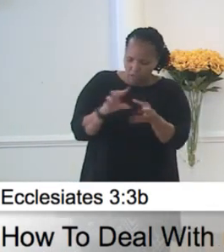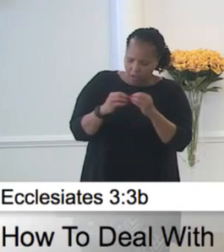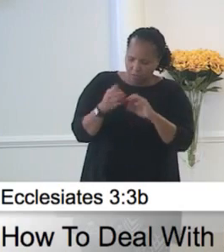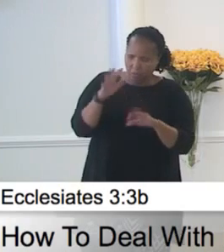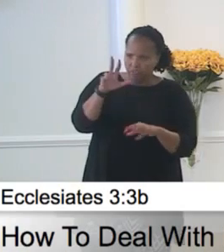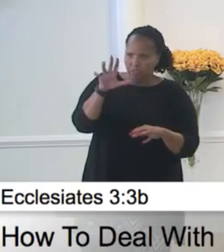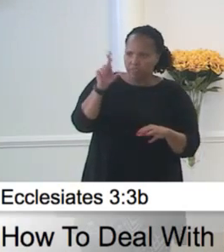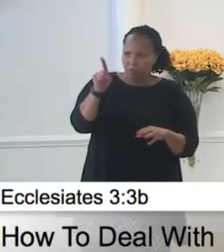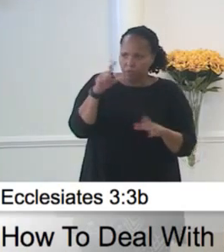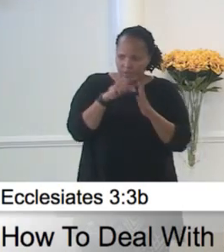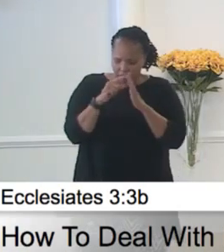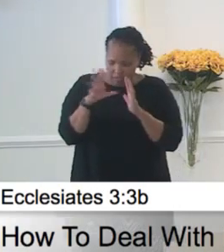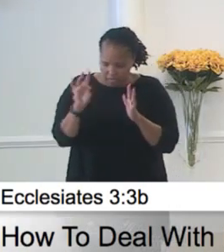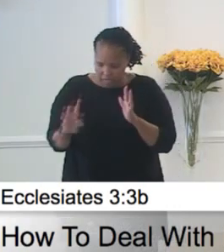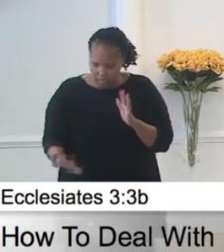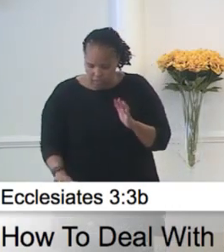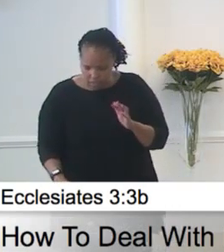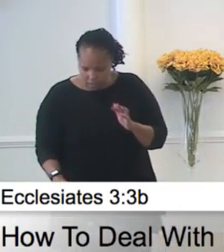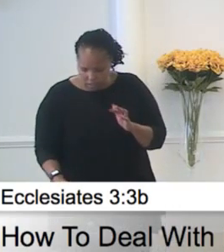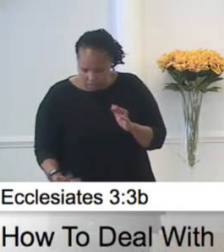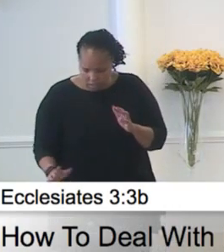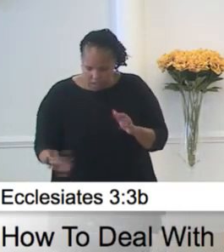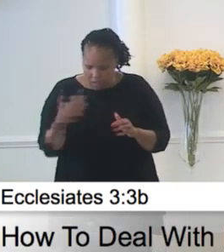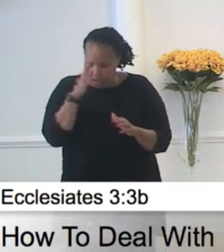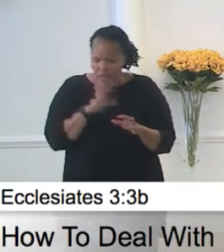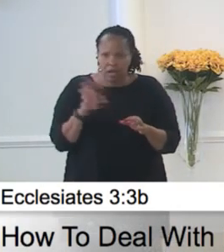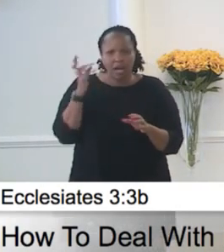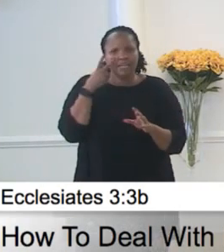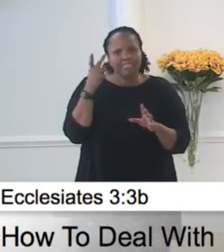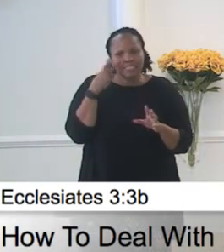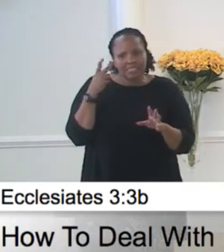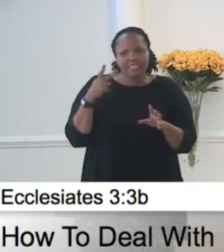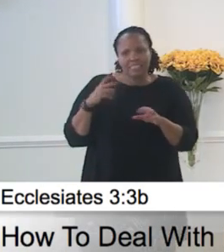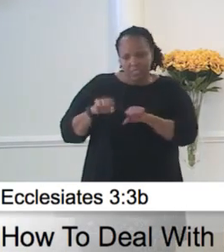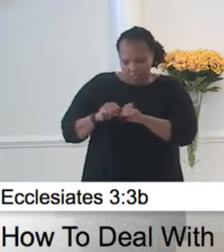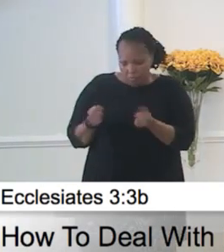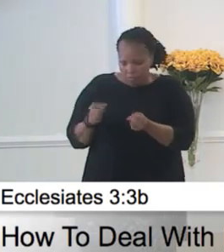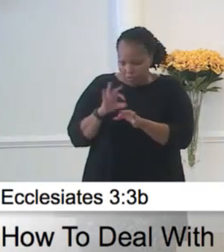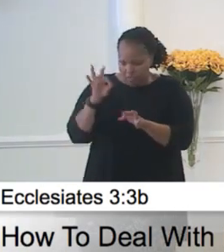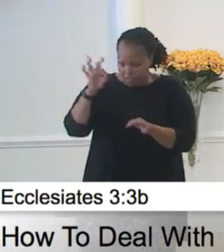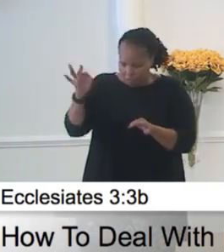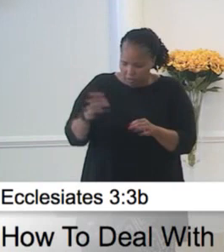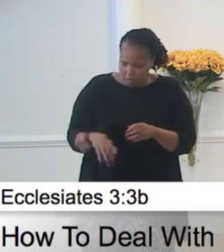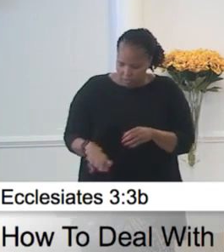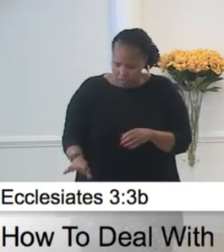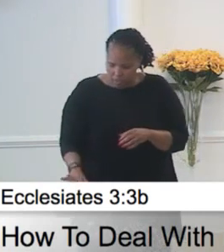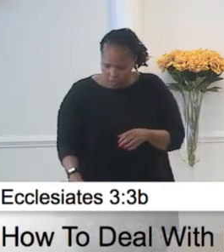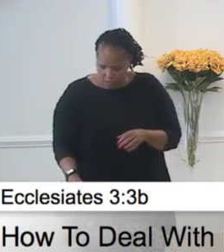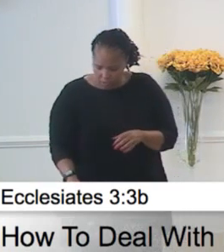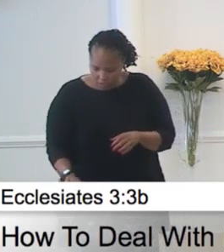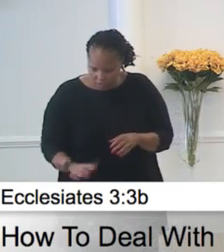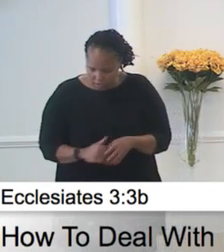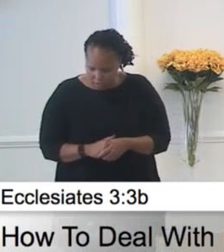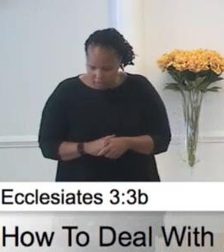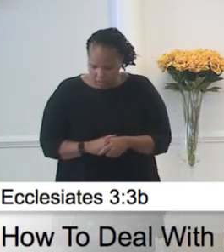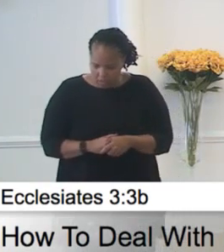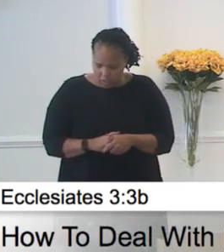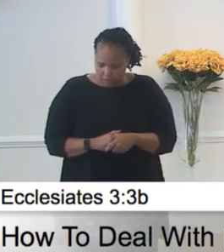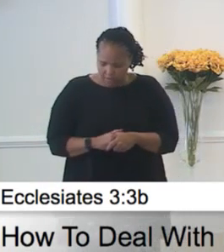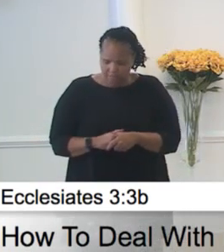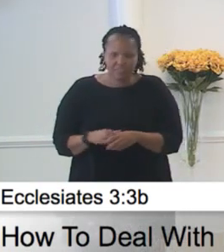8. He looks at the contrite spirit and the broken. Not broken heart like your boo broke in your